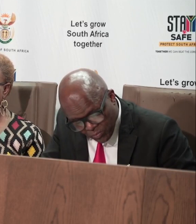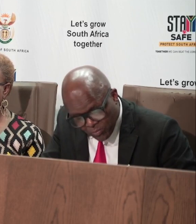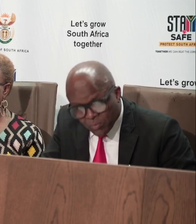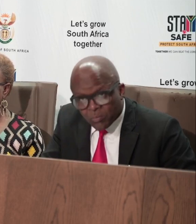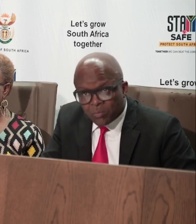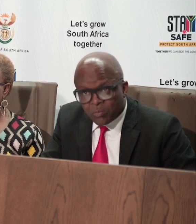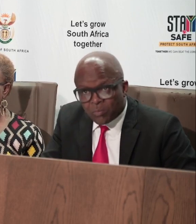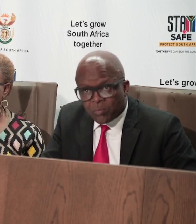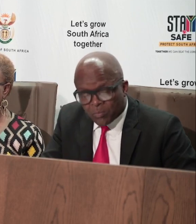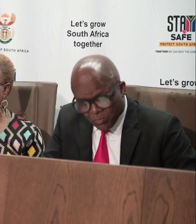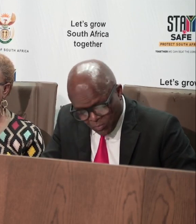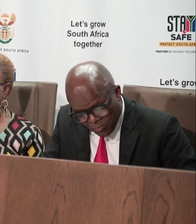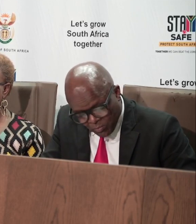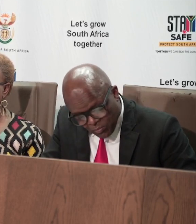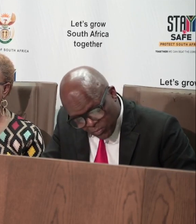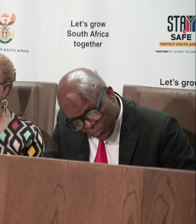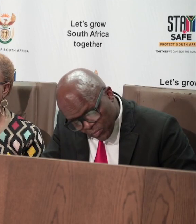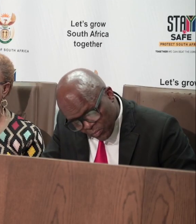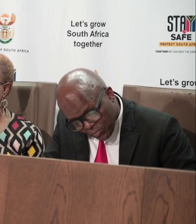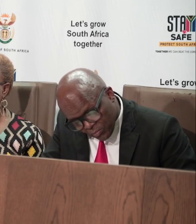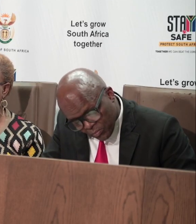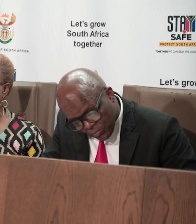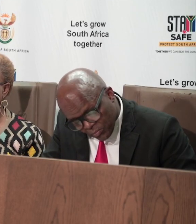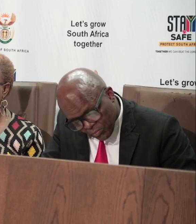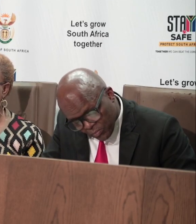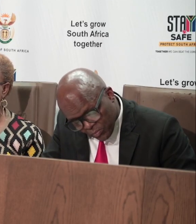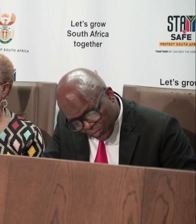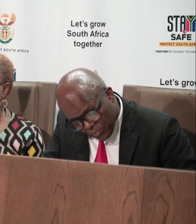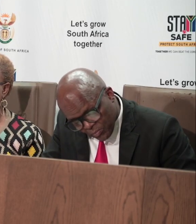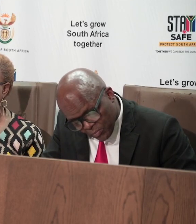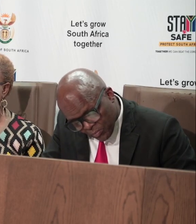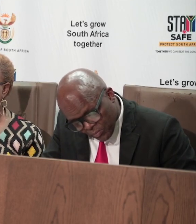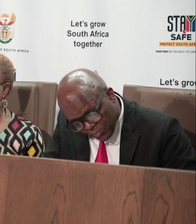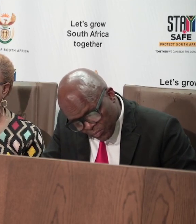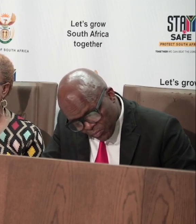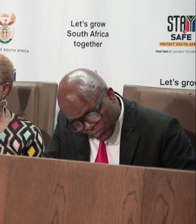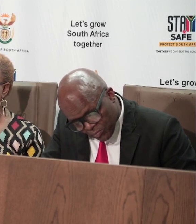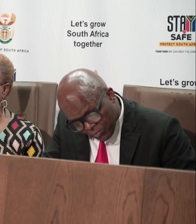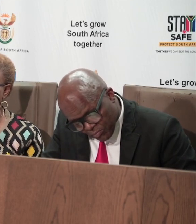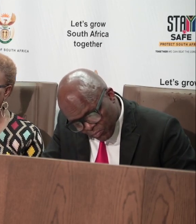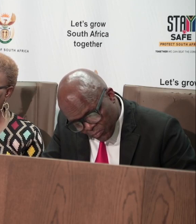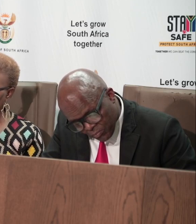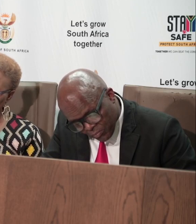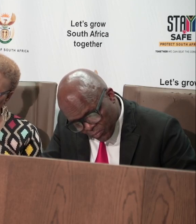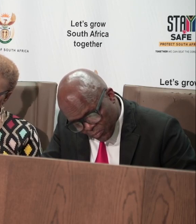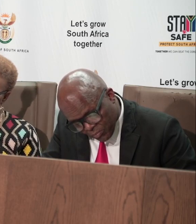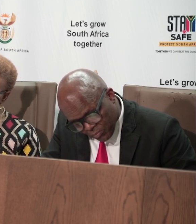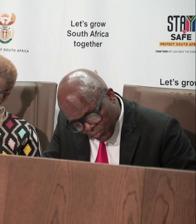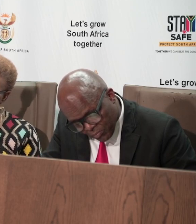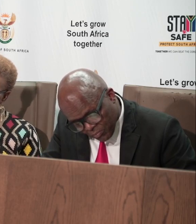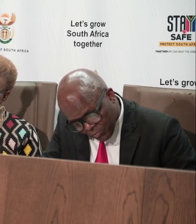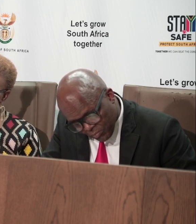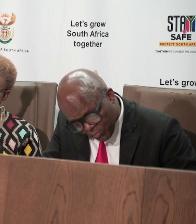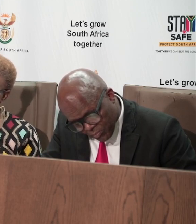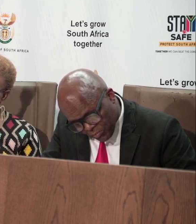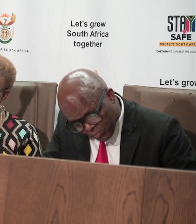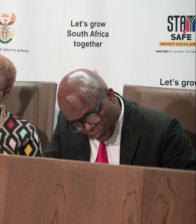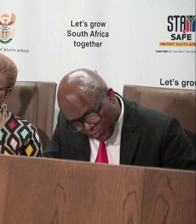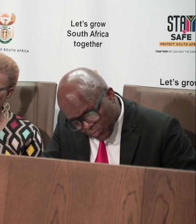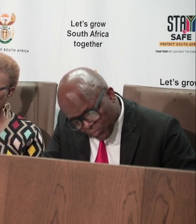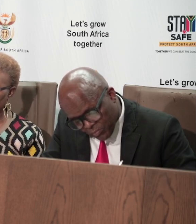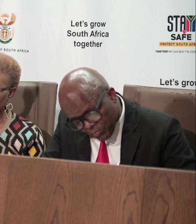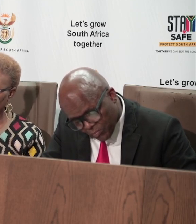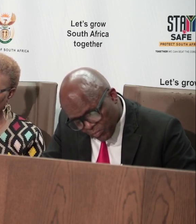reversals within the said 24 hours? How will this prevent it next month? The following question is for both